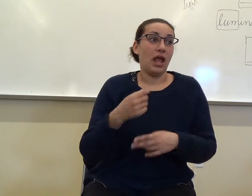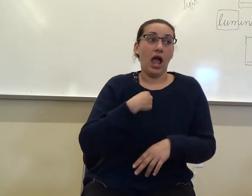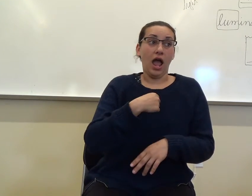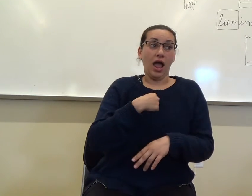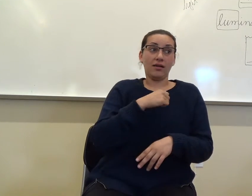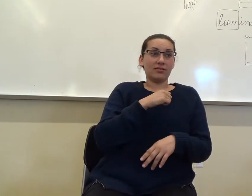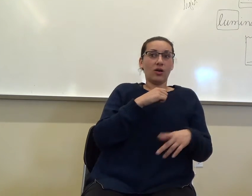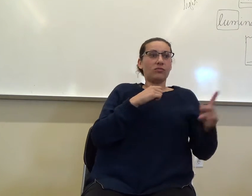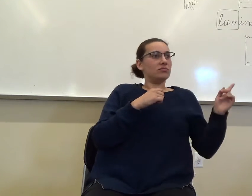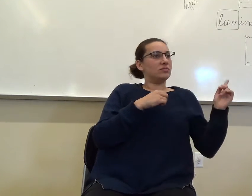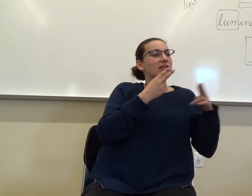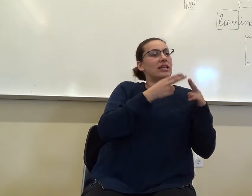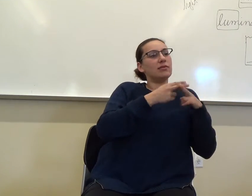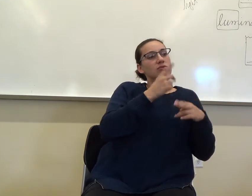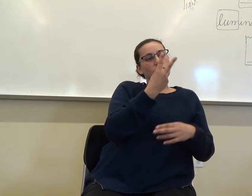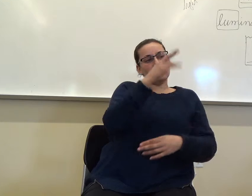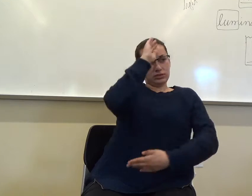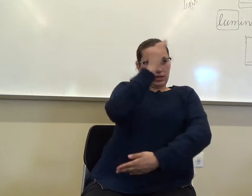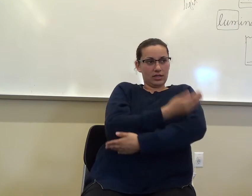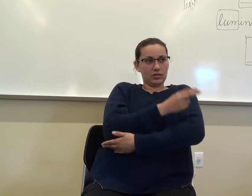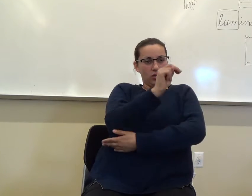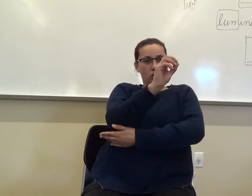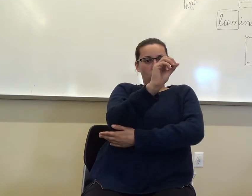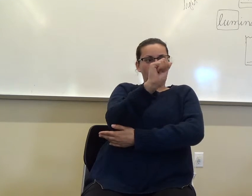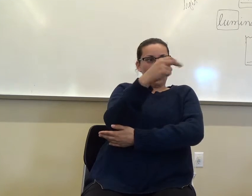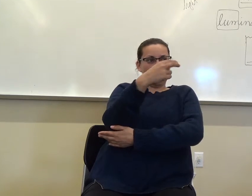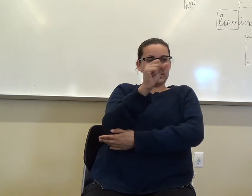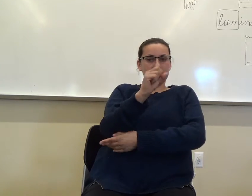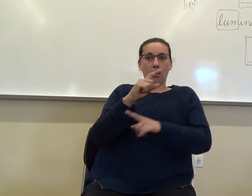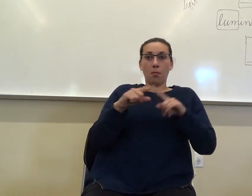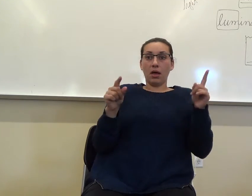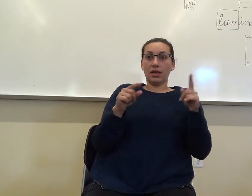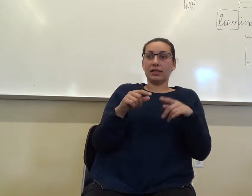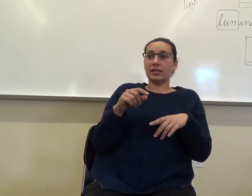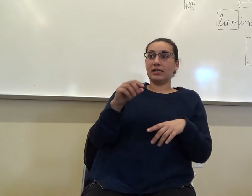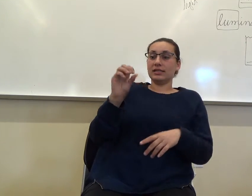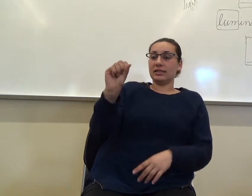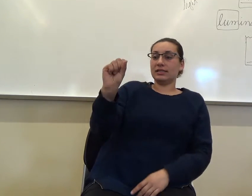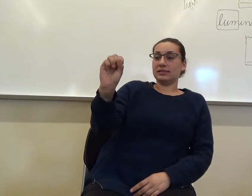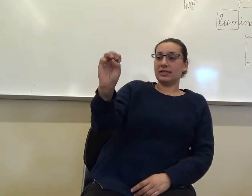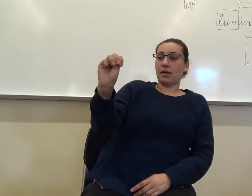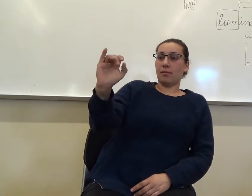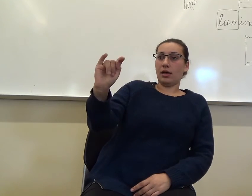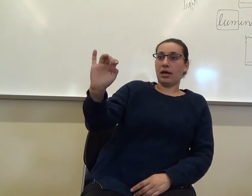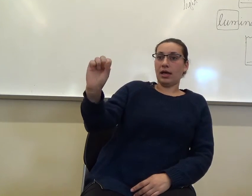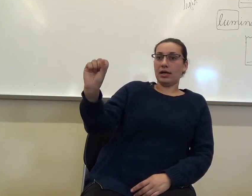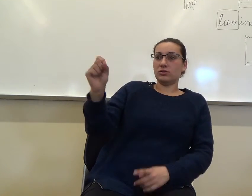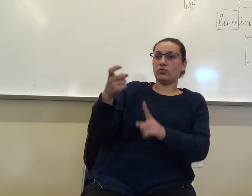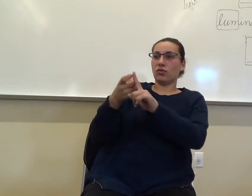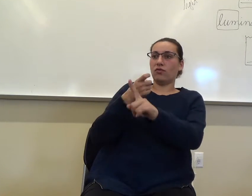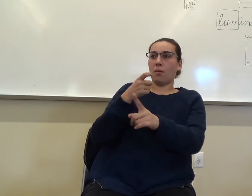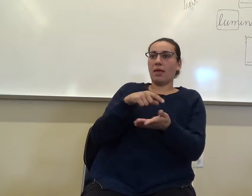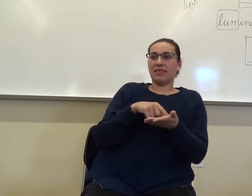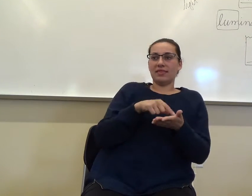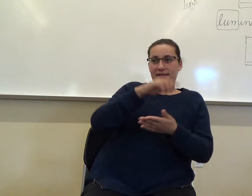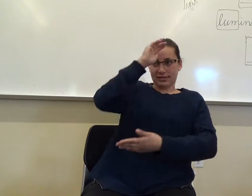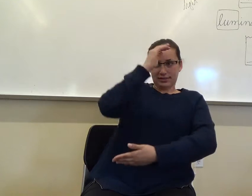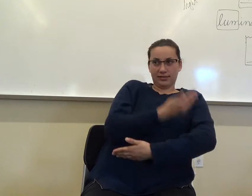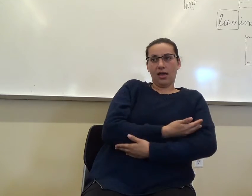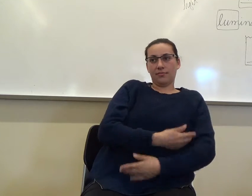me, is that the Semites were descended from this son of Noah. The